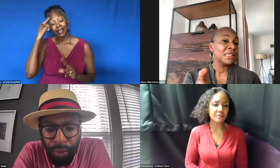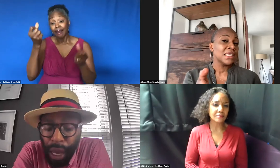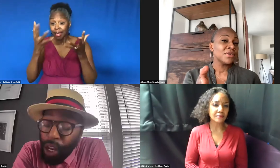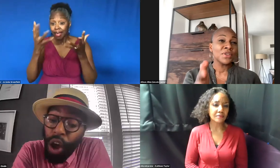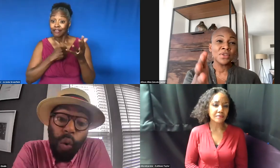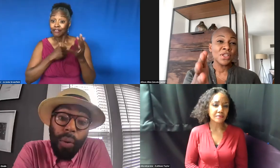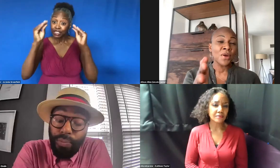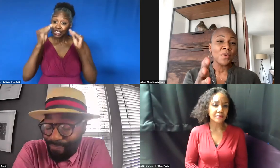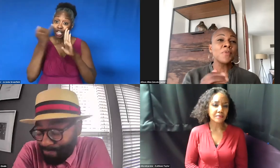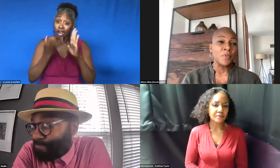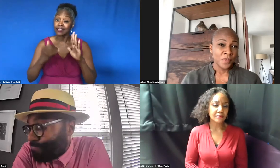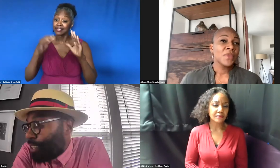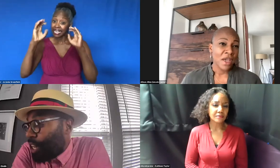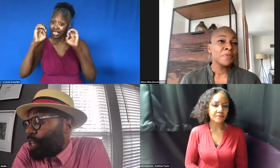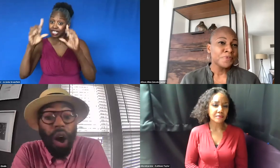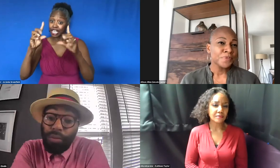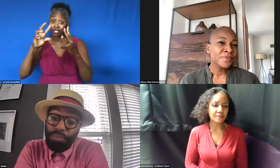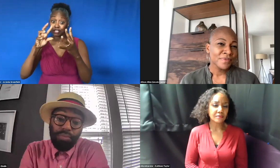that?